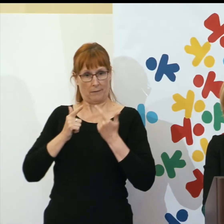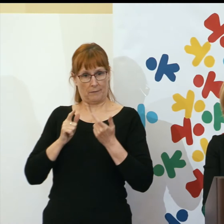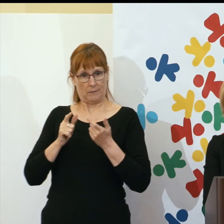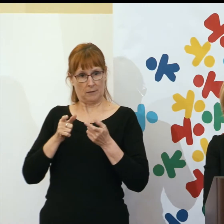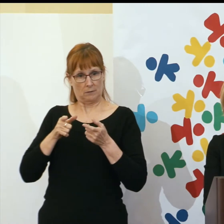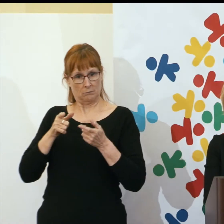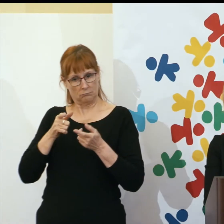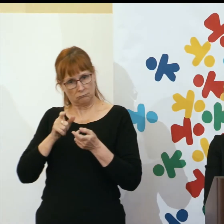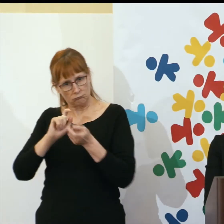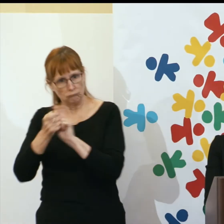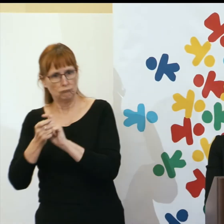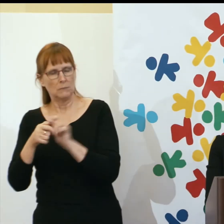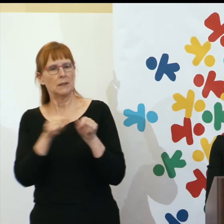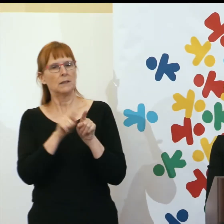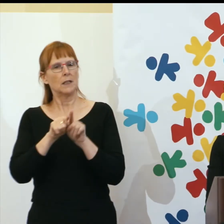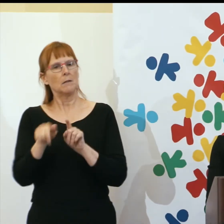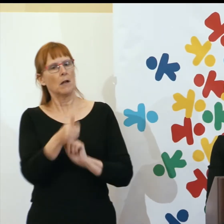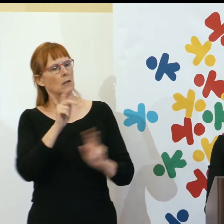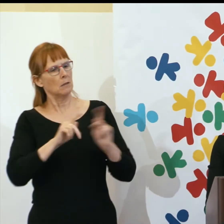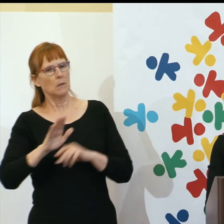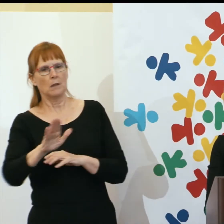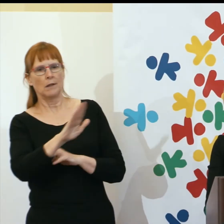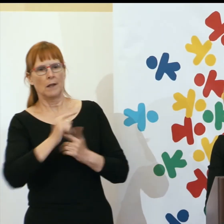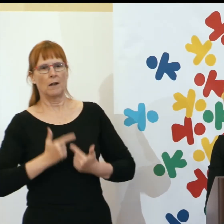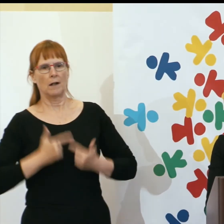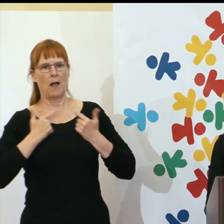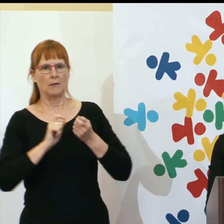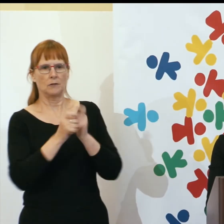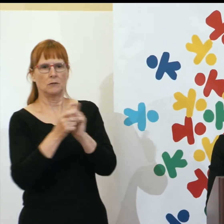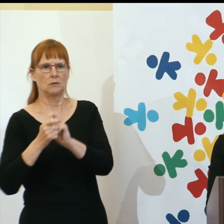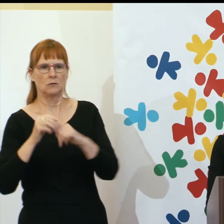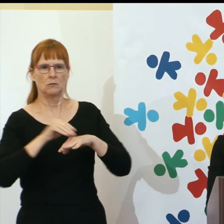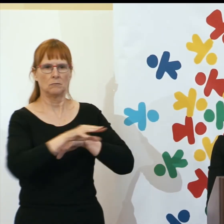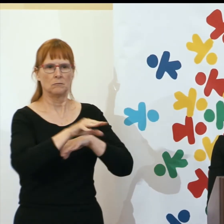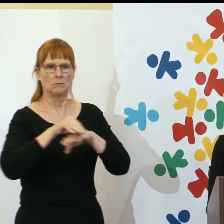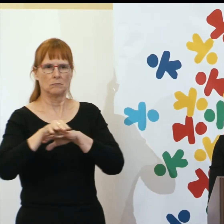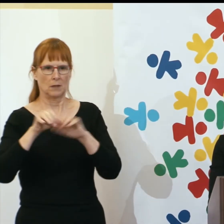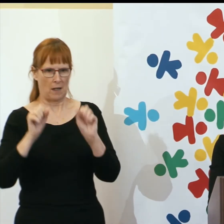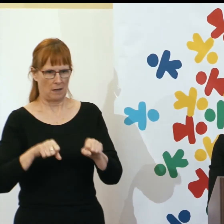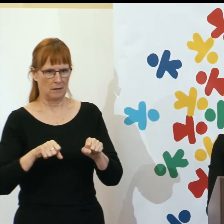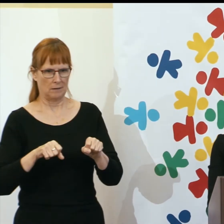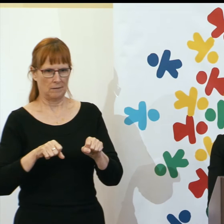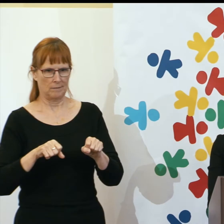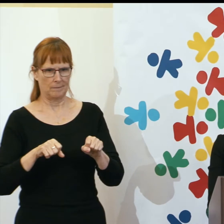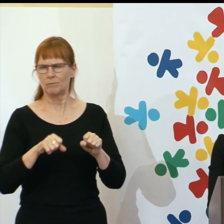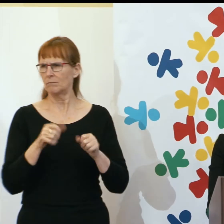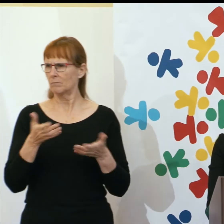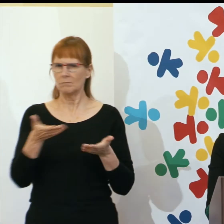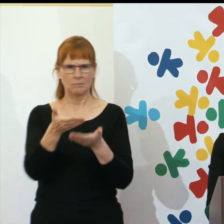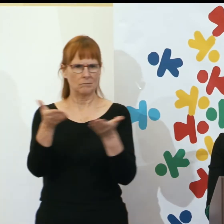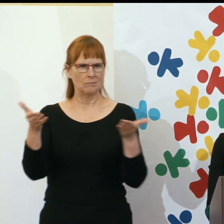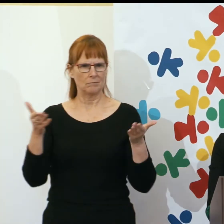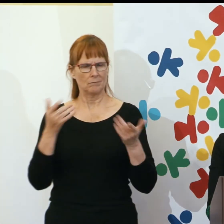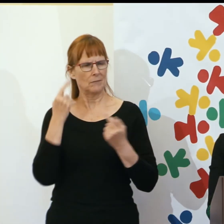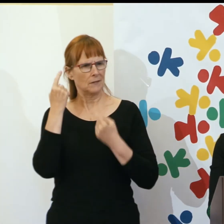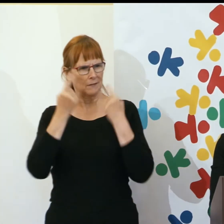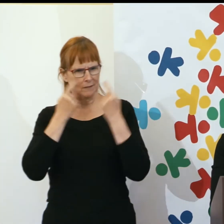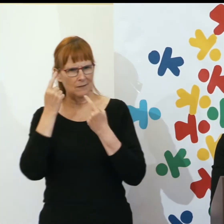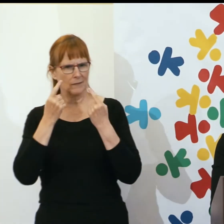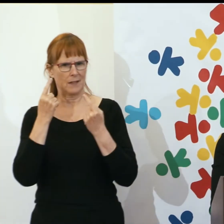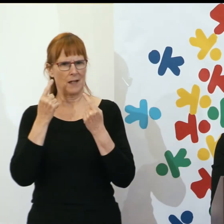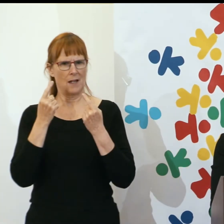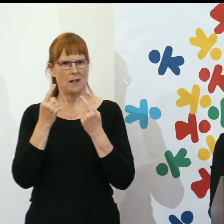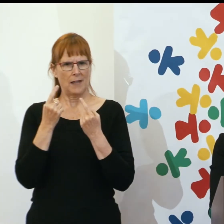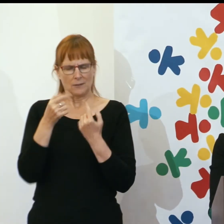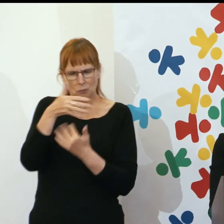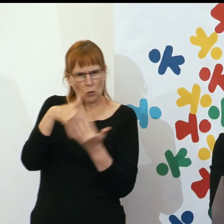Each of us cares deeply about overcoming social isolation. Part of why I love this